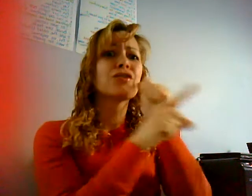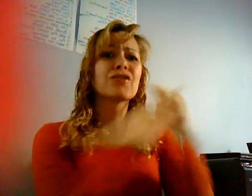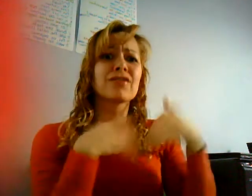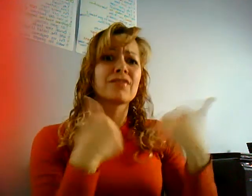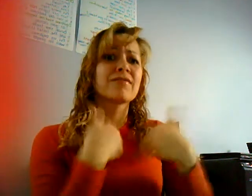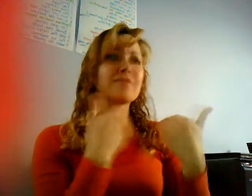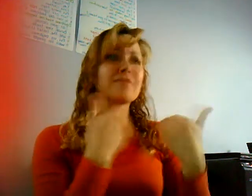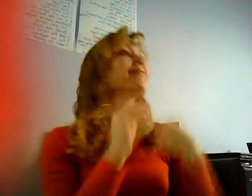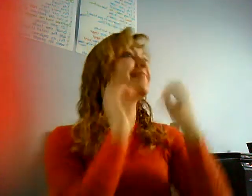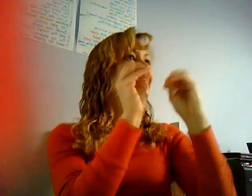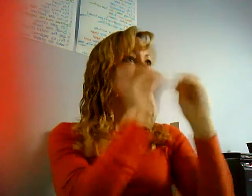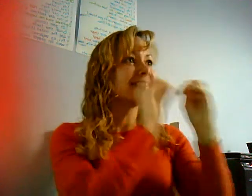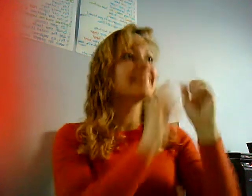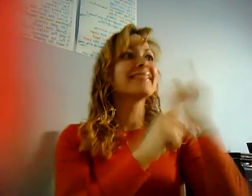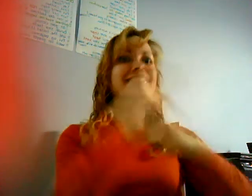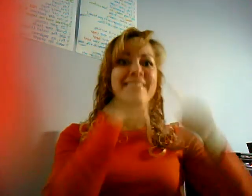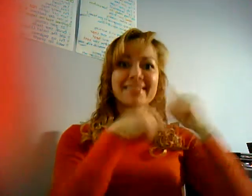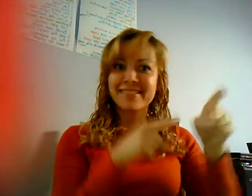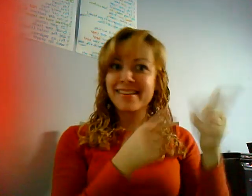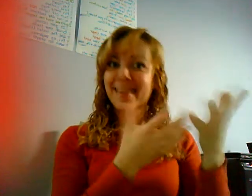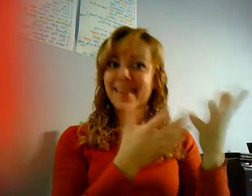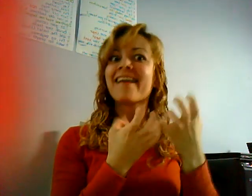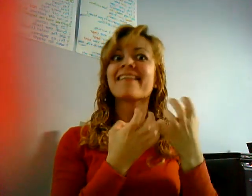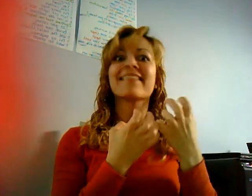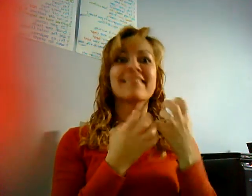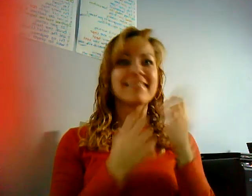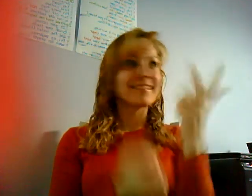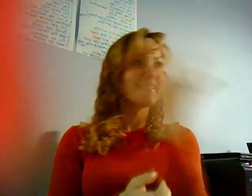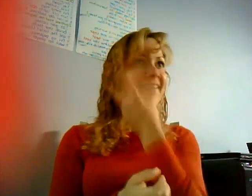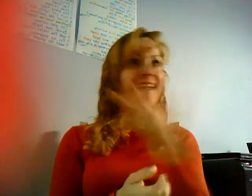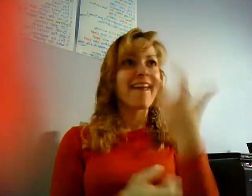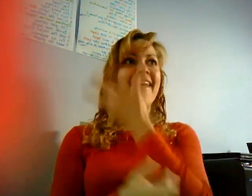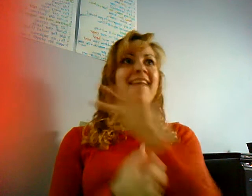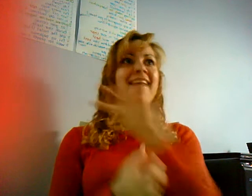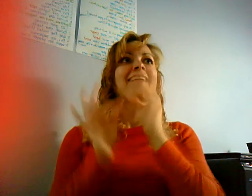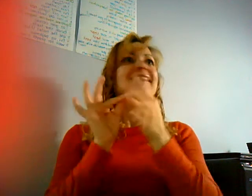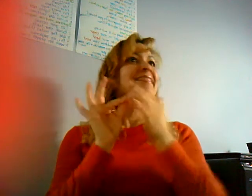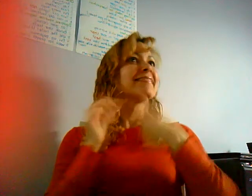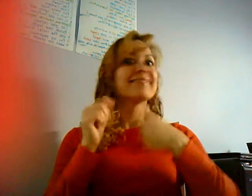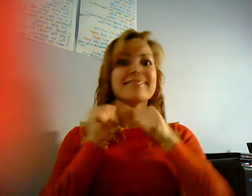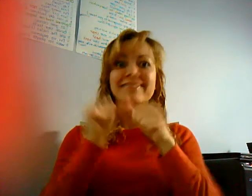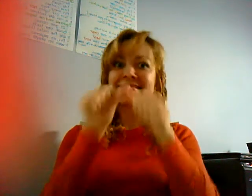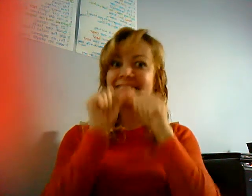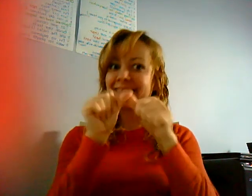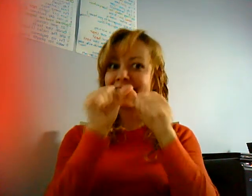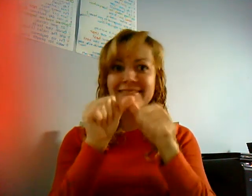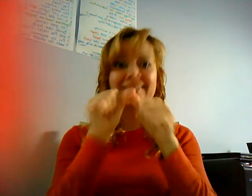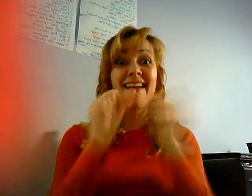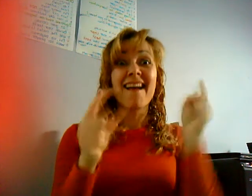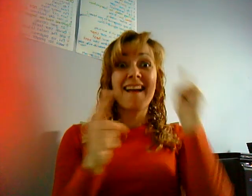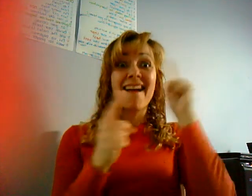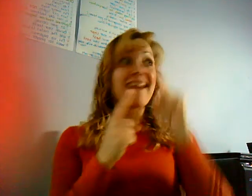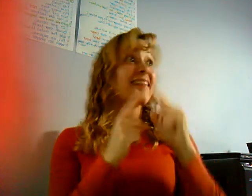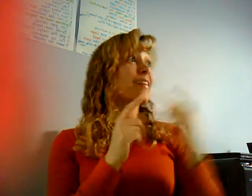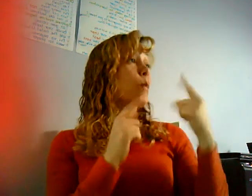ASL. Then I saw 2 other young girls that wanted to learn, and the 3 young girls interpreted for